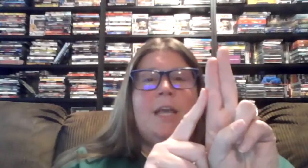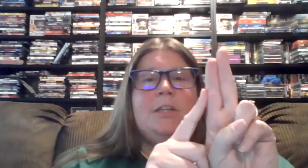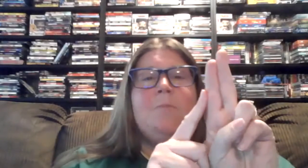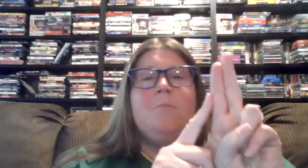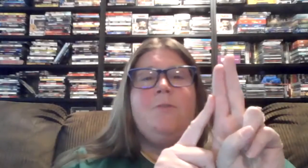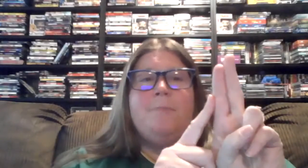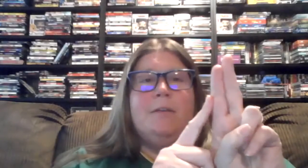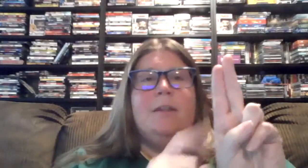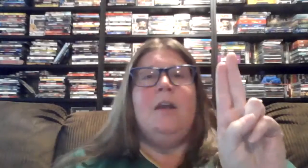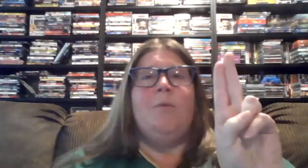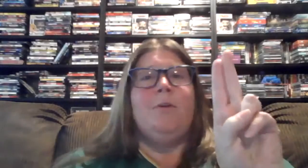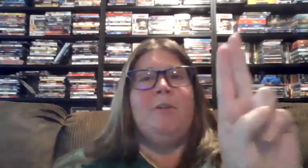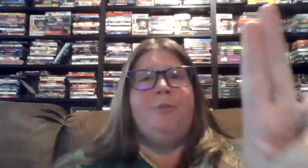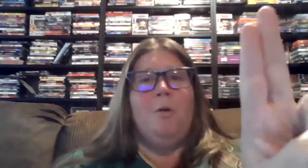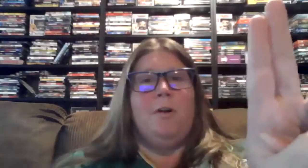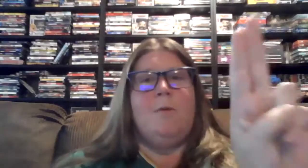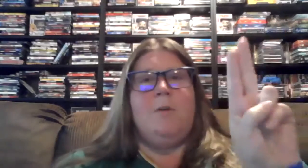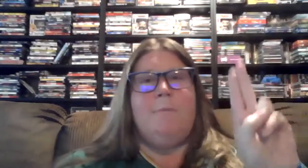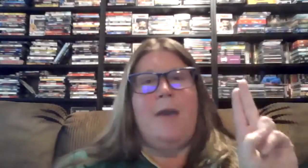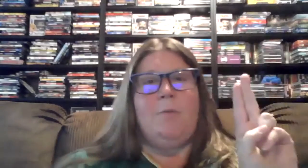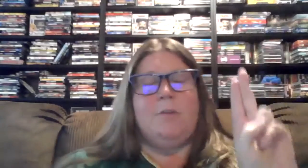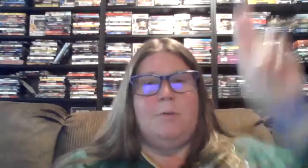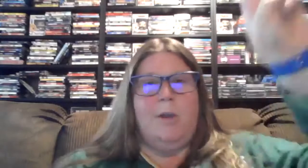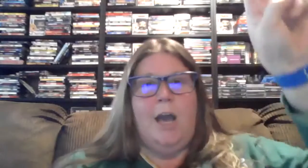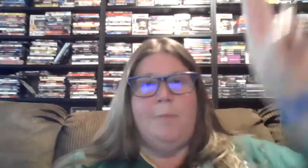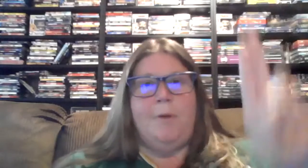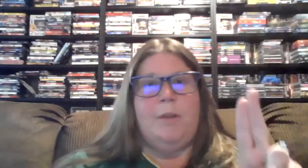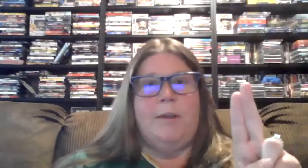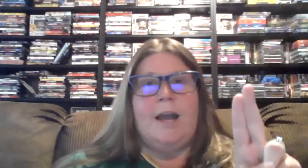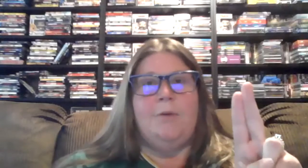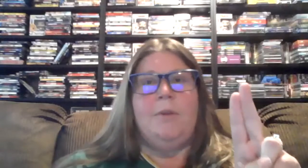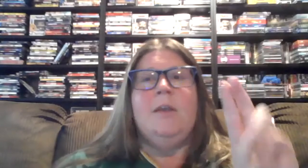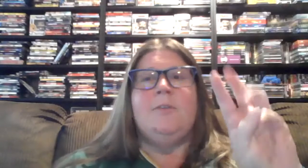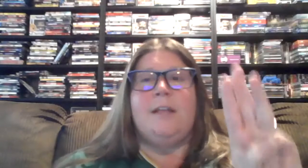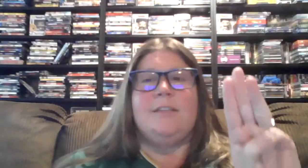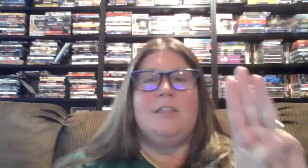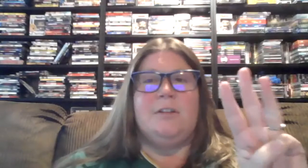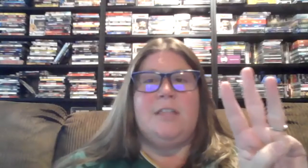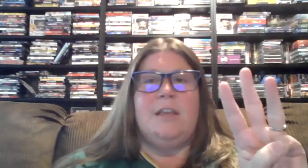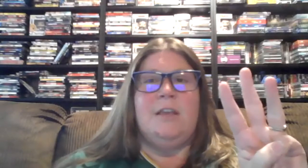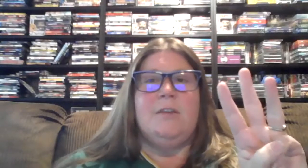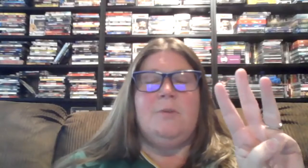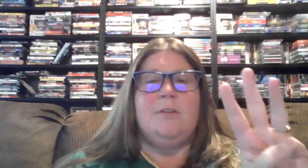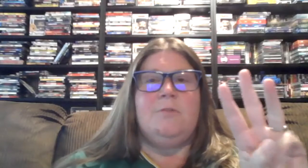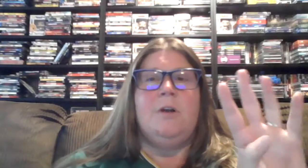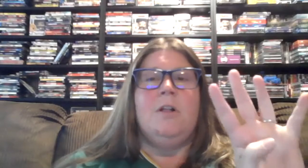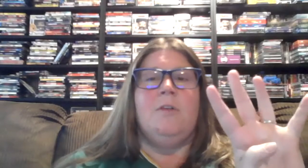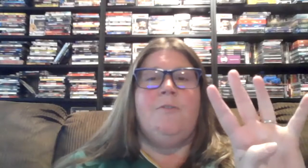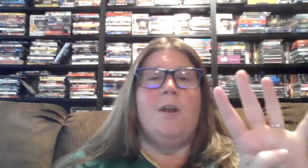orientation, movement. Are we going forward? Are we going backwards? Are we going up? Are we going down? So that's the third thing you want to do. Fourth